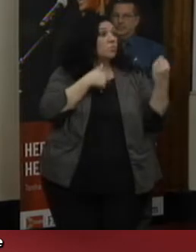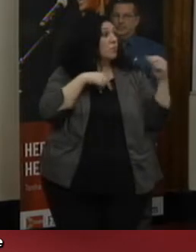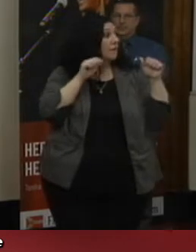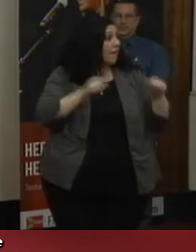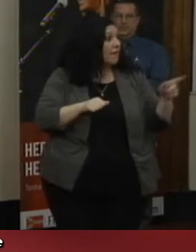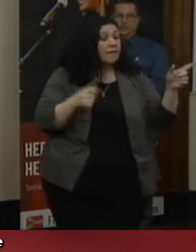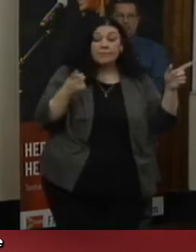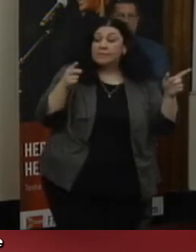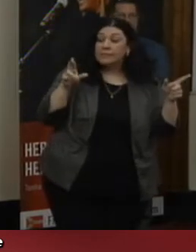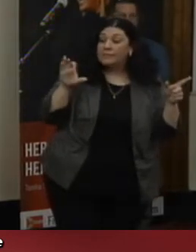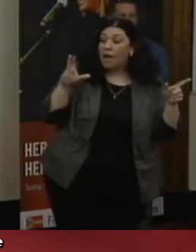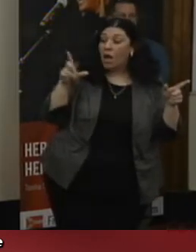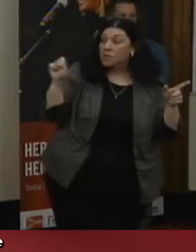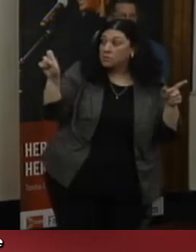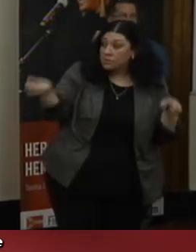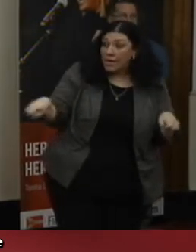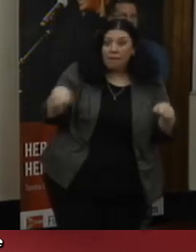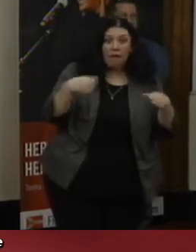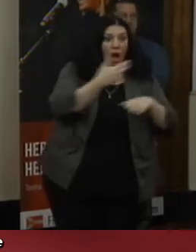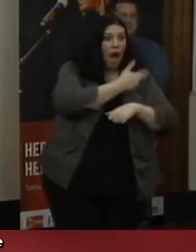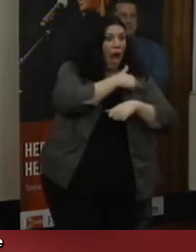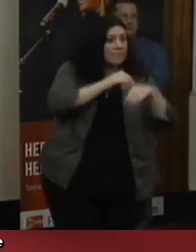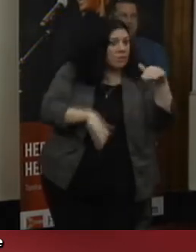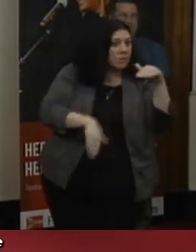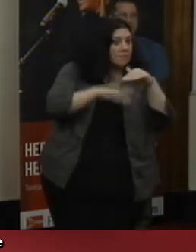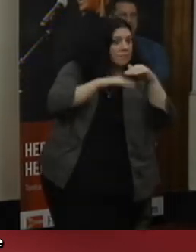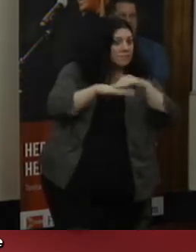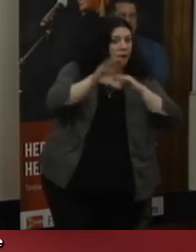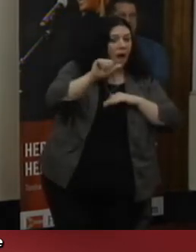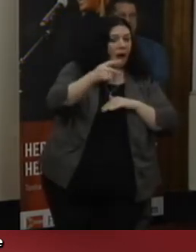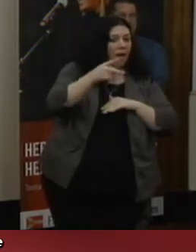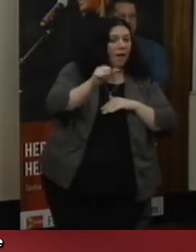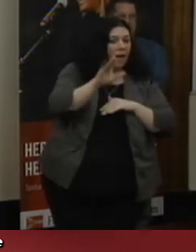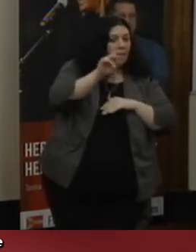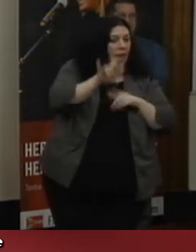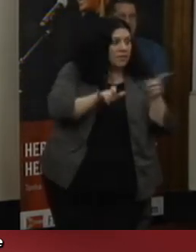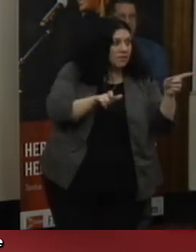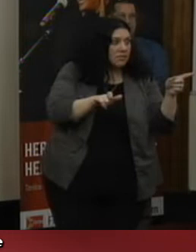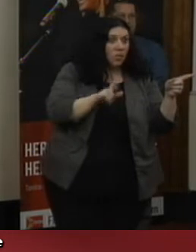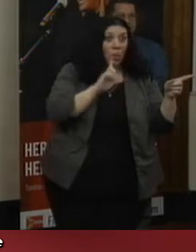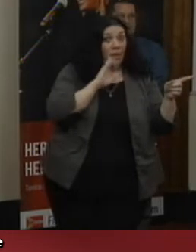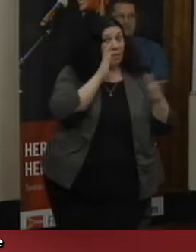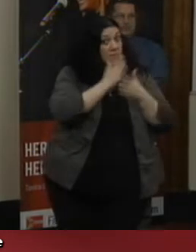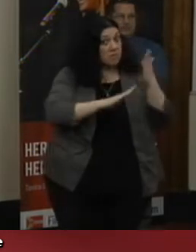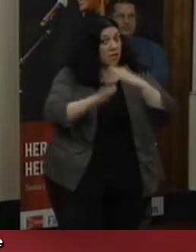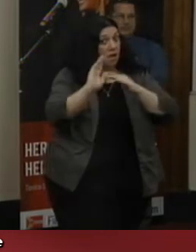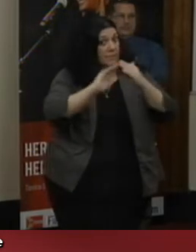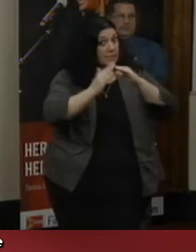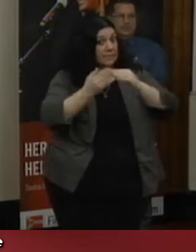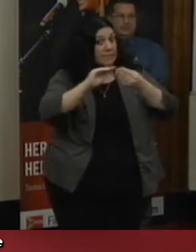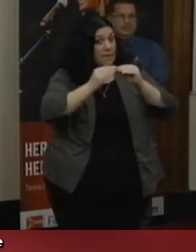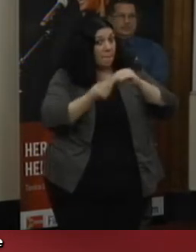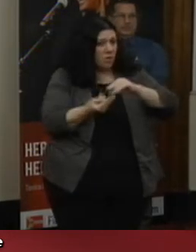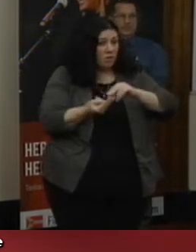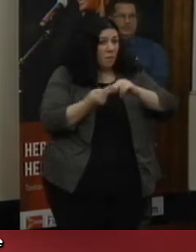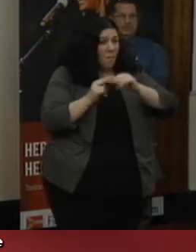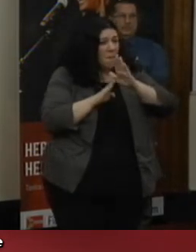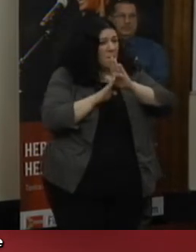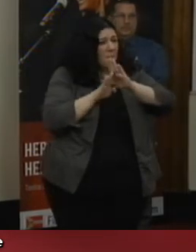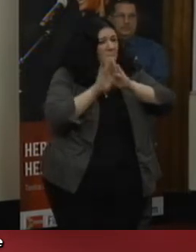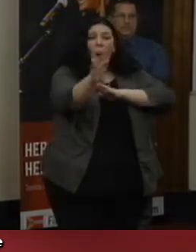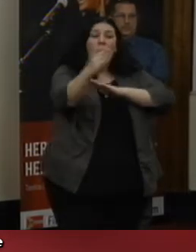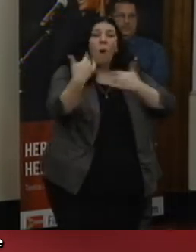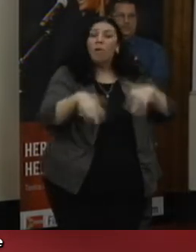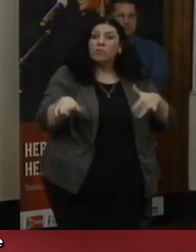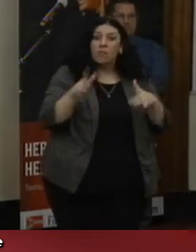Dr. Eccles, could you address hospital capacity? As we see in some other cities where the numbers are really spiking high, concern about hospital capacity, what sort of